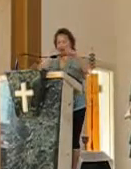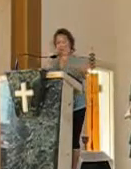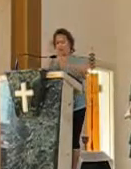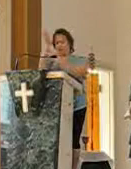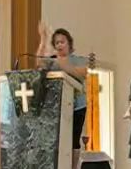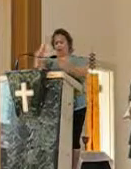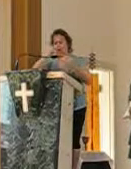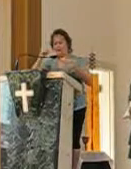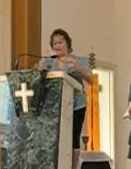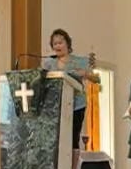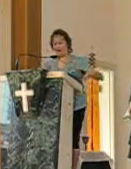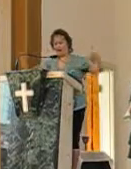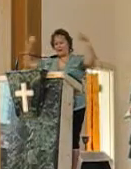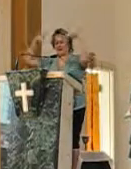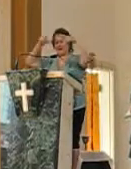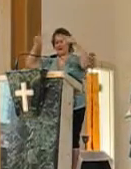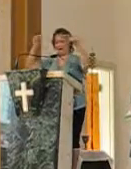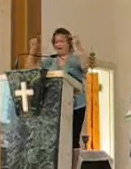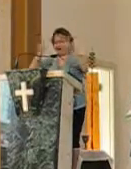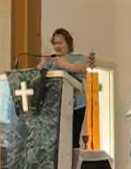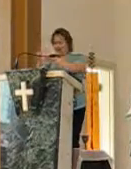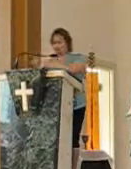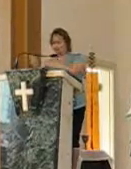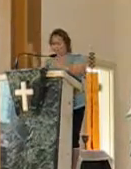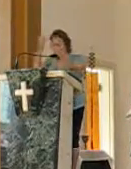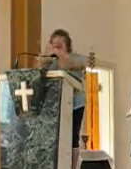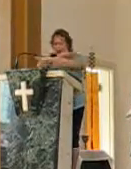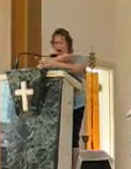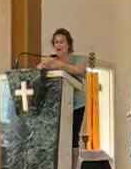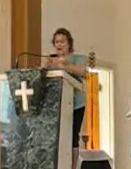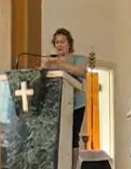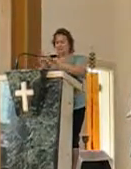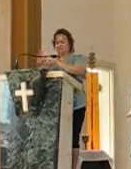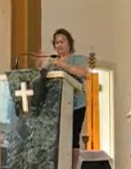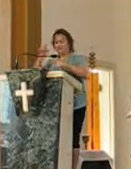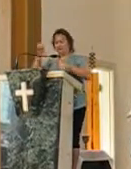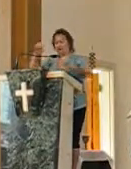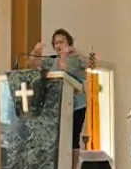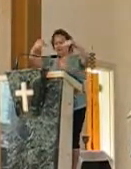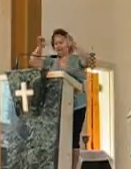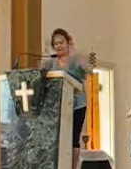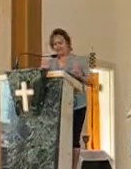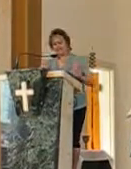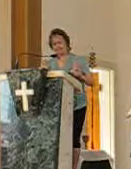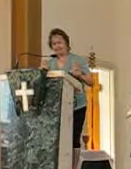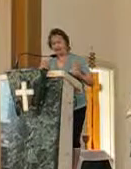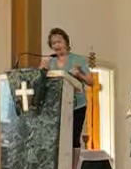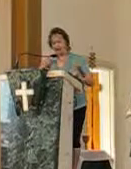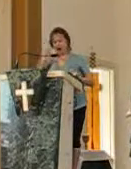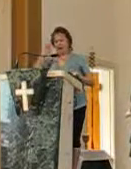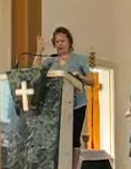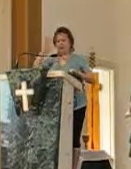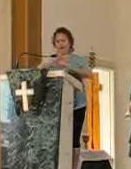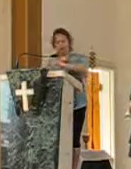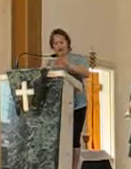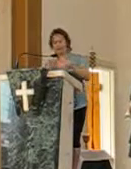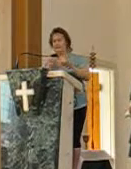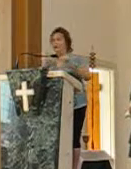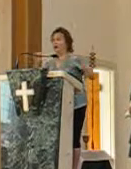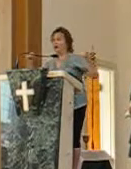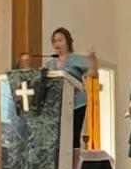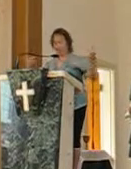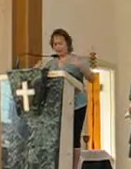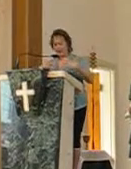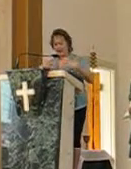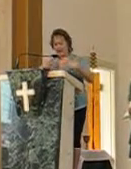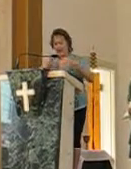Even now I will walk through the valley of darkness and now it's ours forever. I will not be